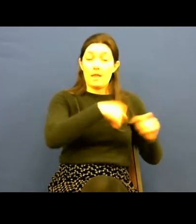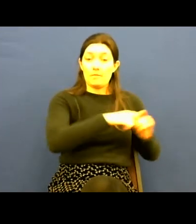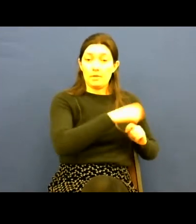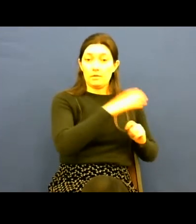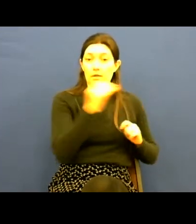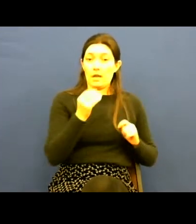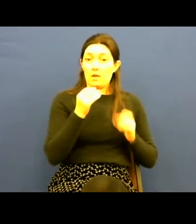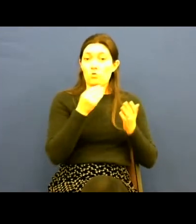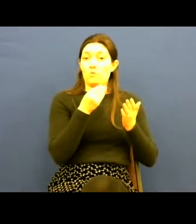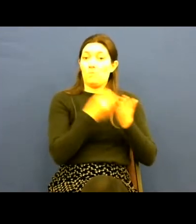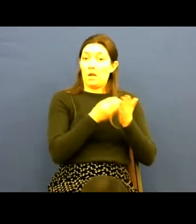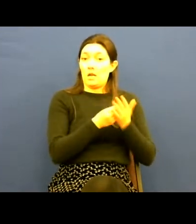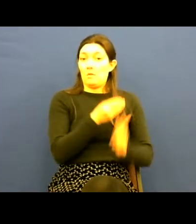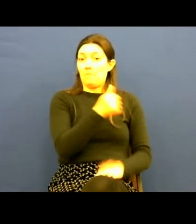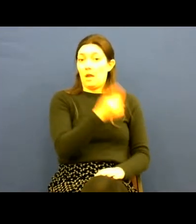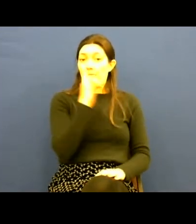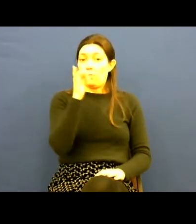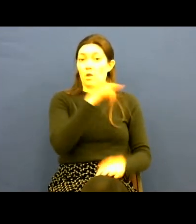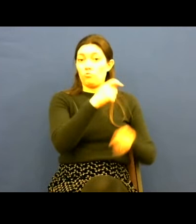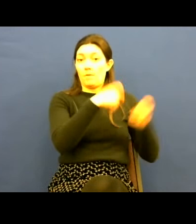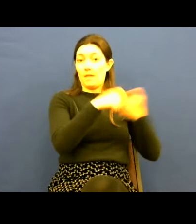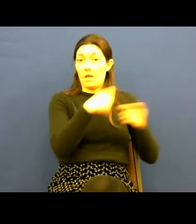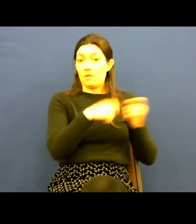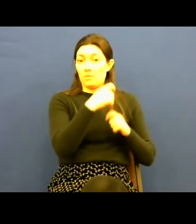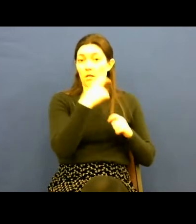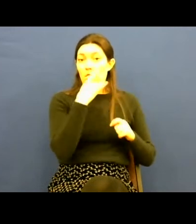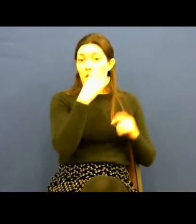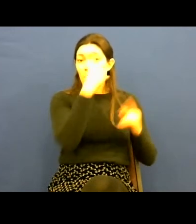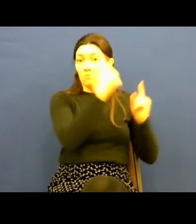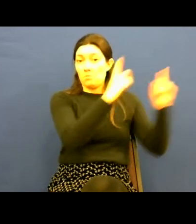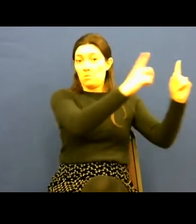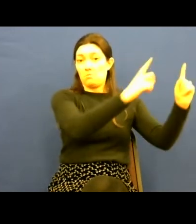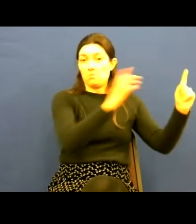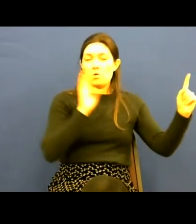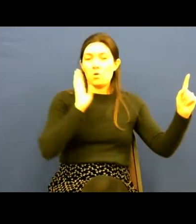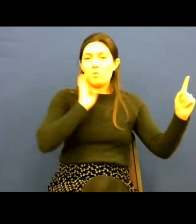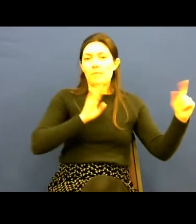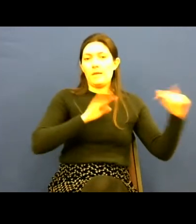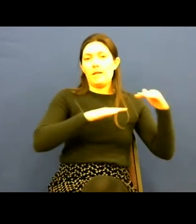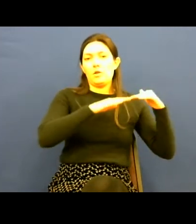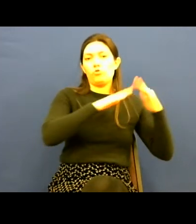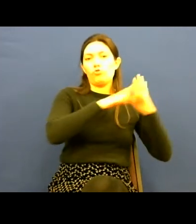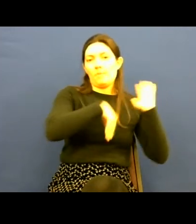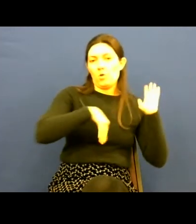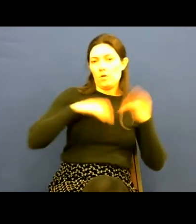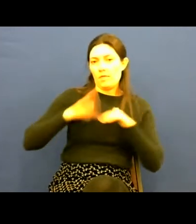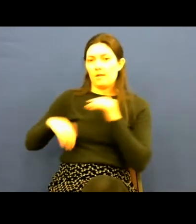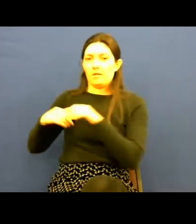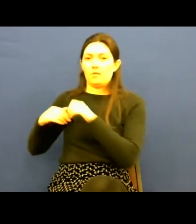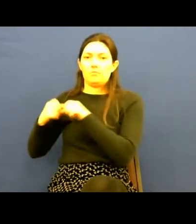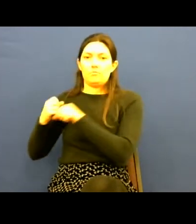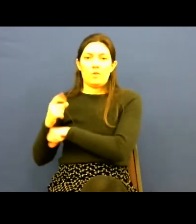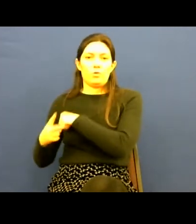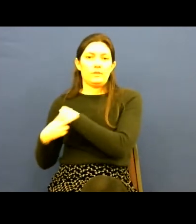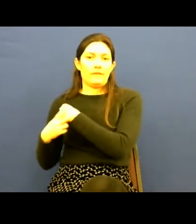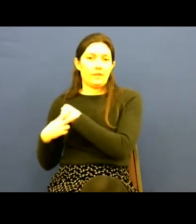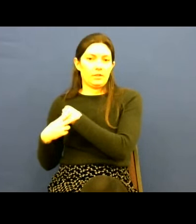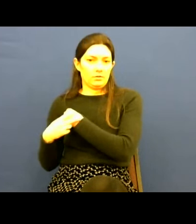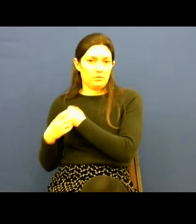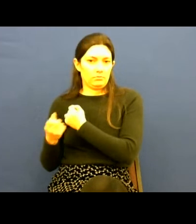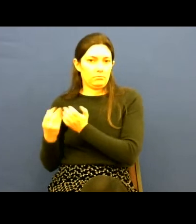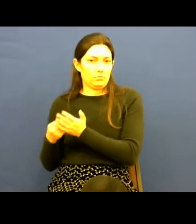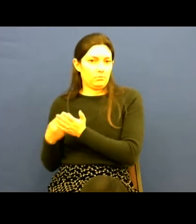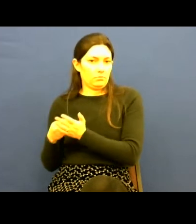to finance those replacements is less than the annual savings